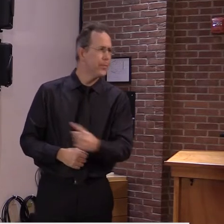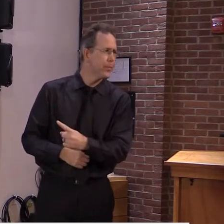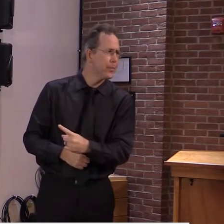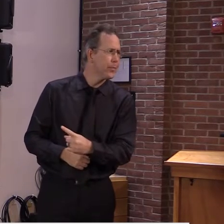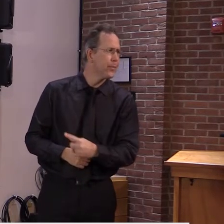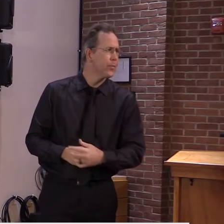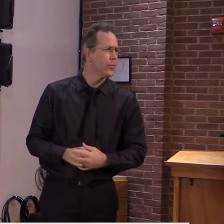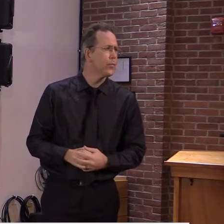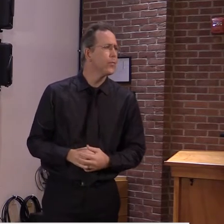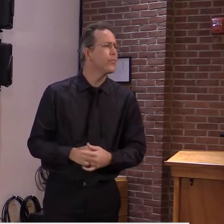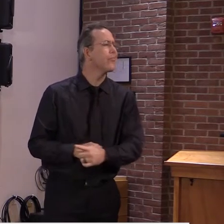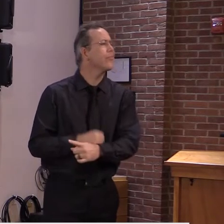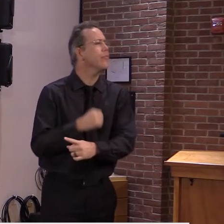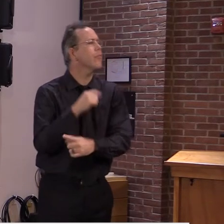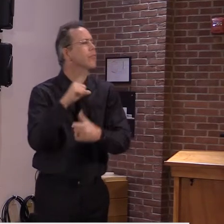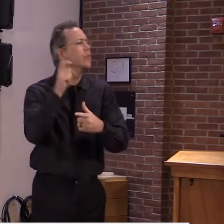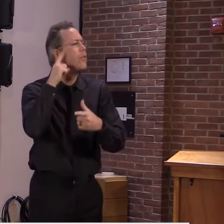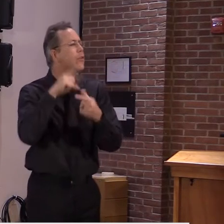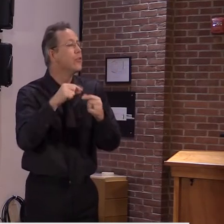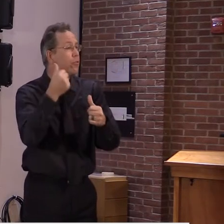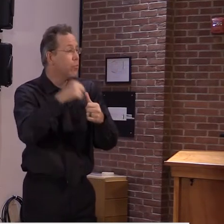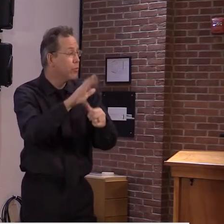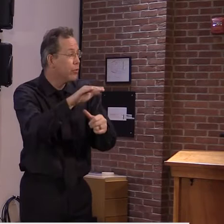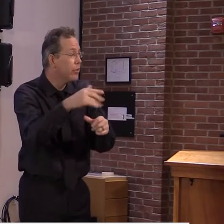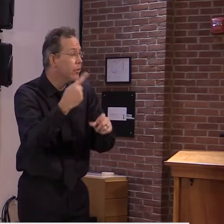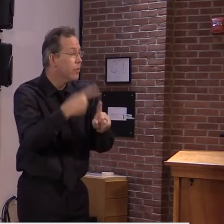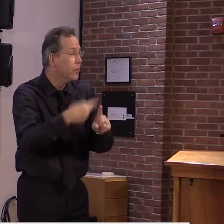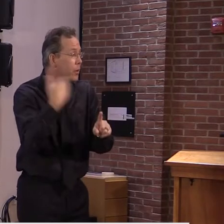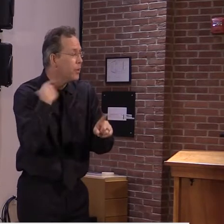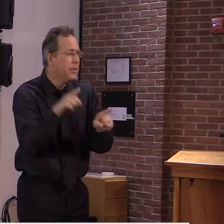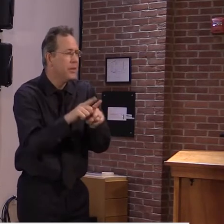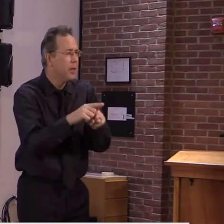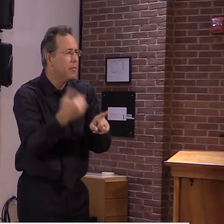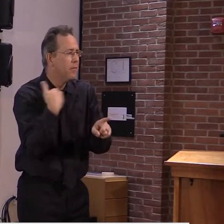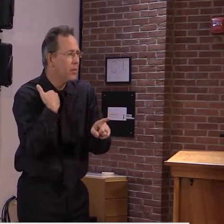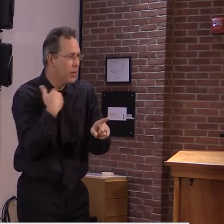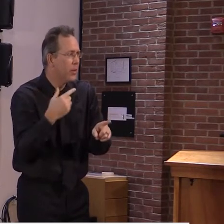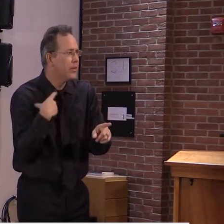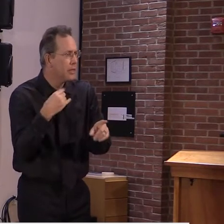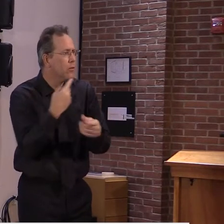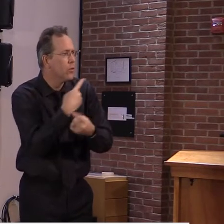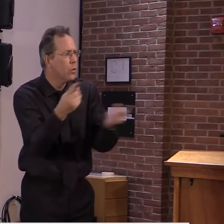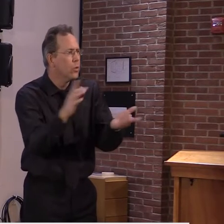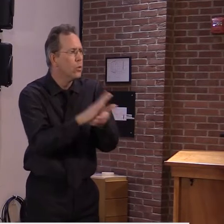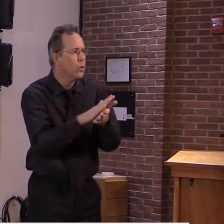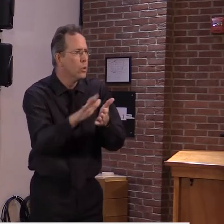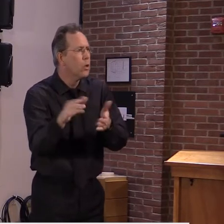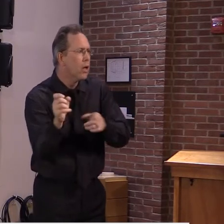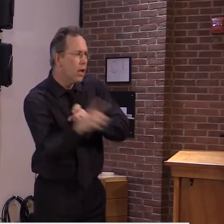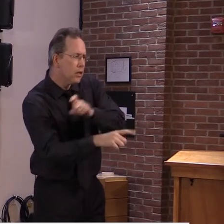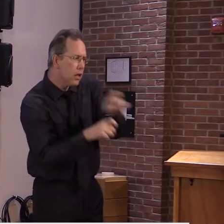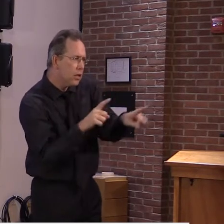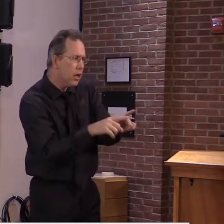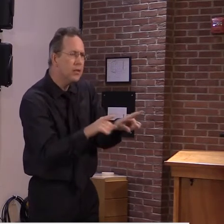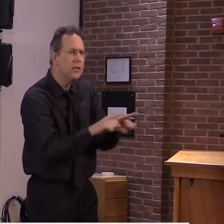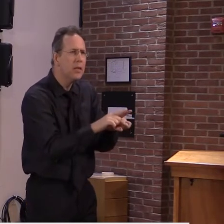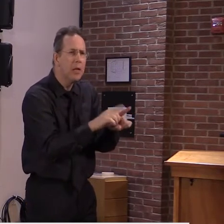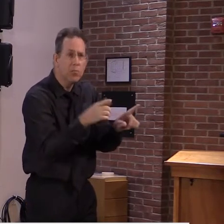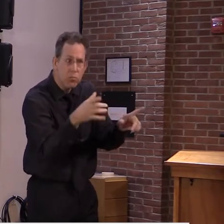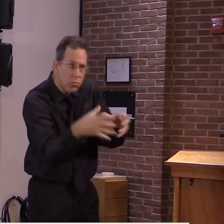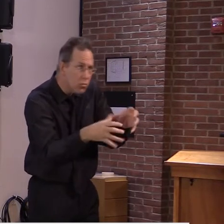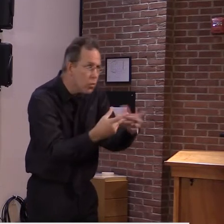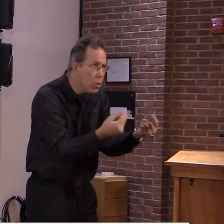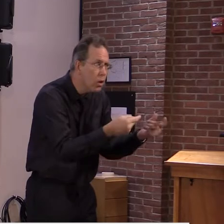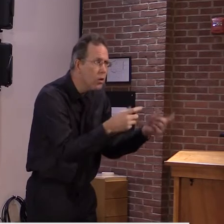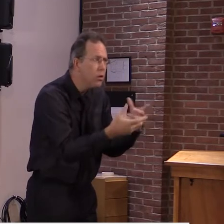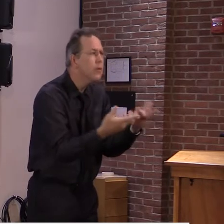about a month ago, when we put this into place and took these steps, to try and protect Vermonters. We were seeing